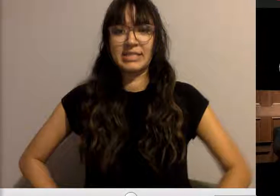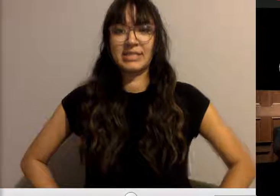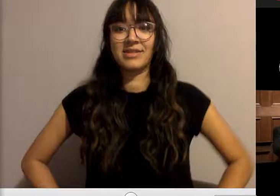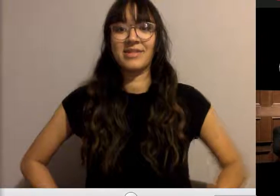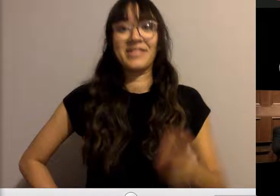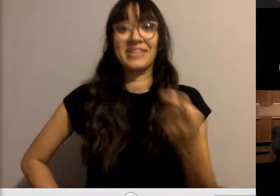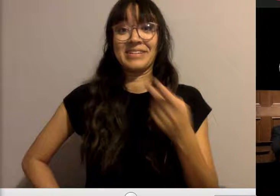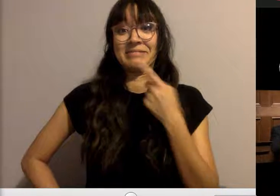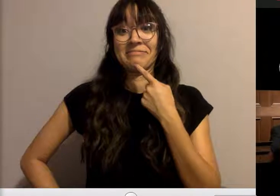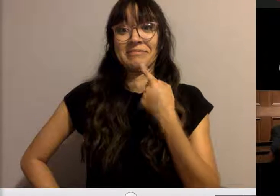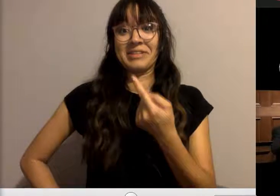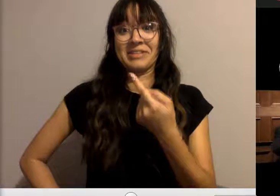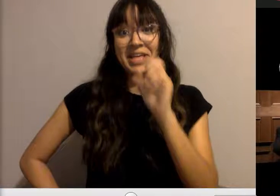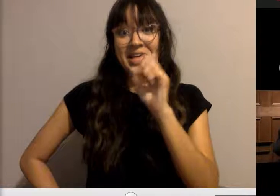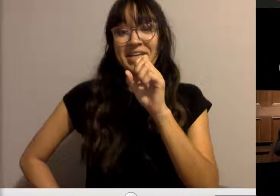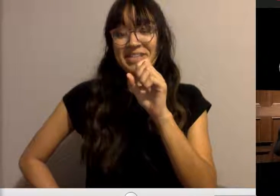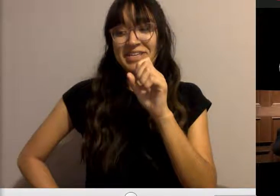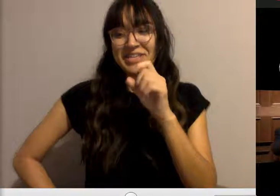sea peoples.